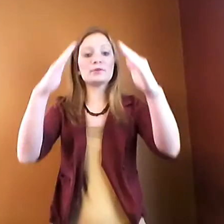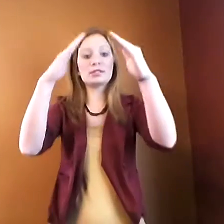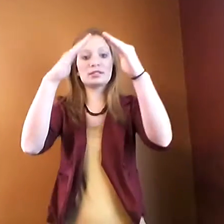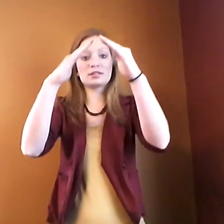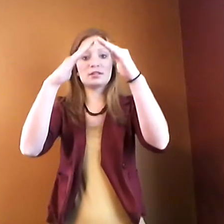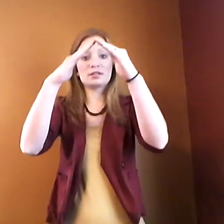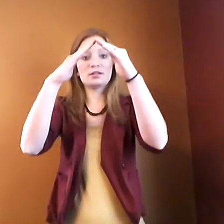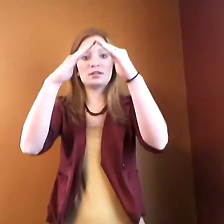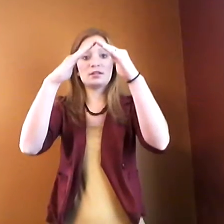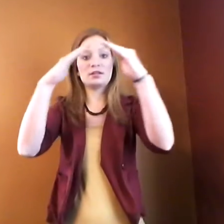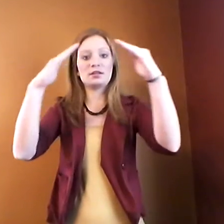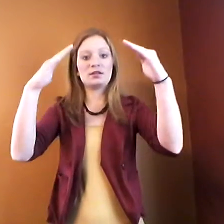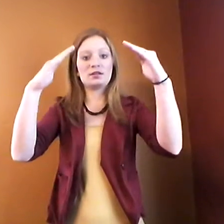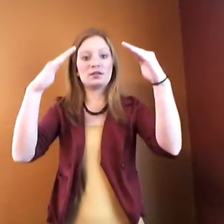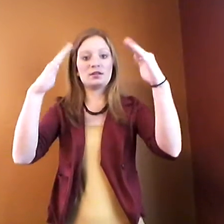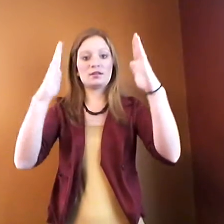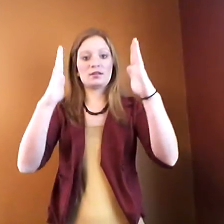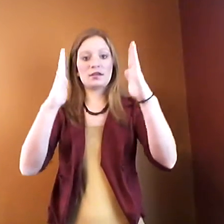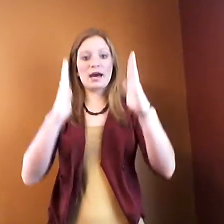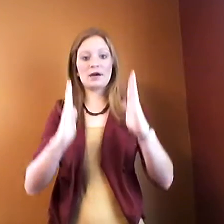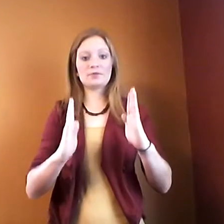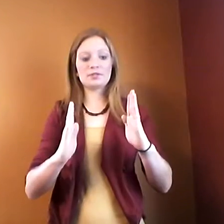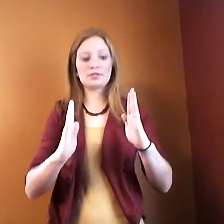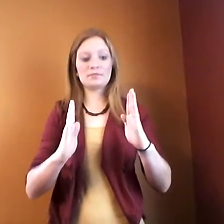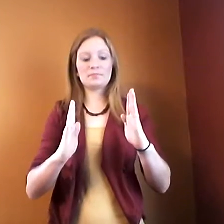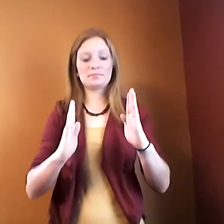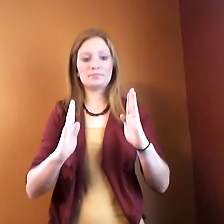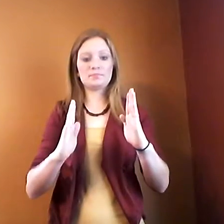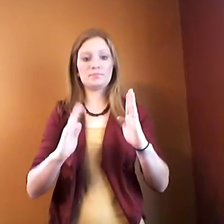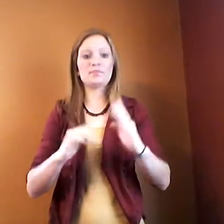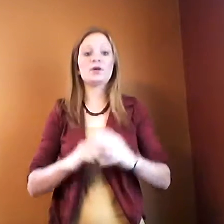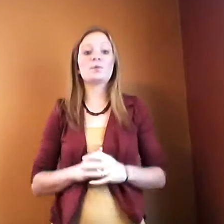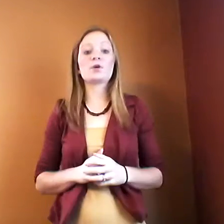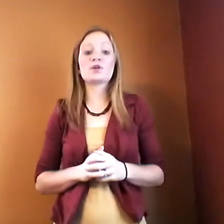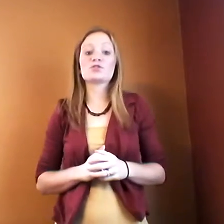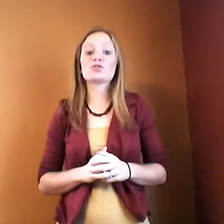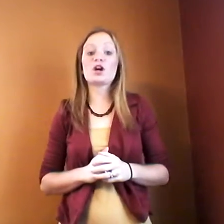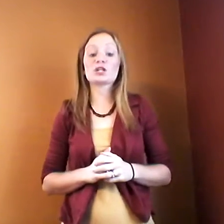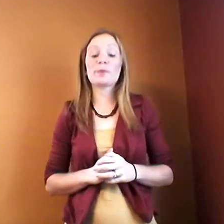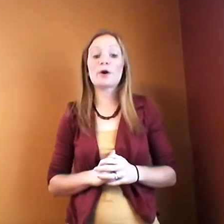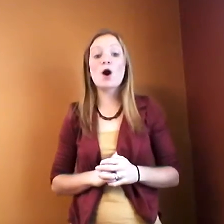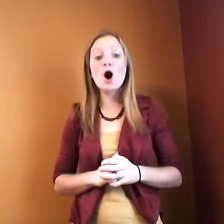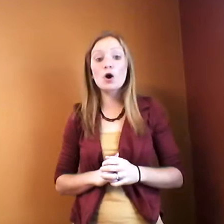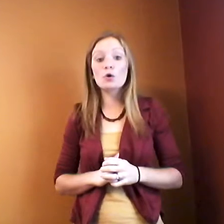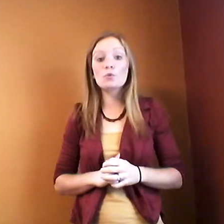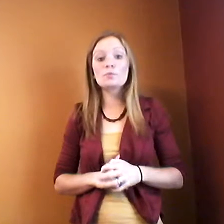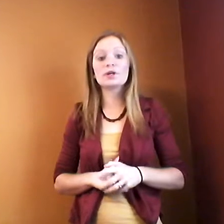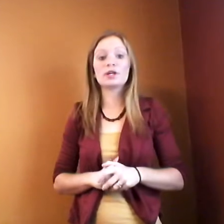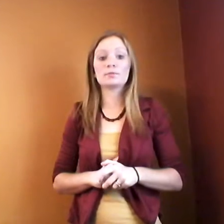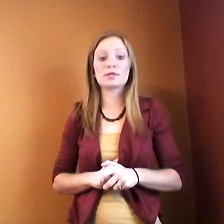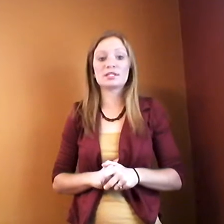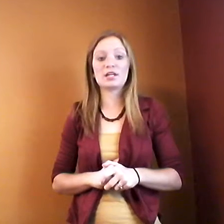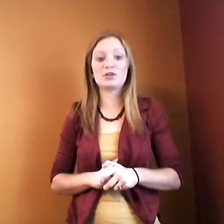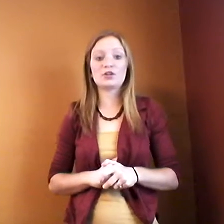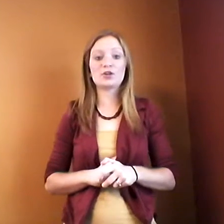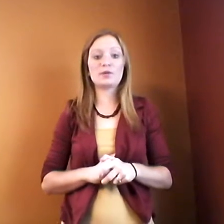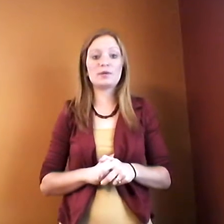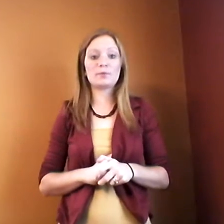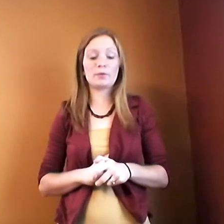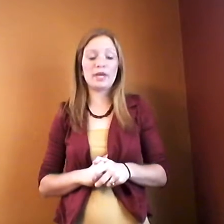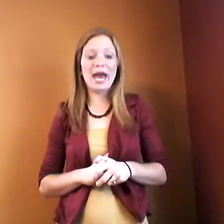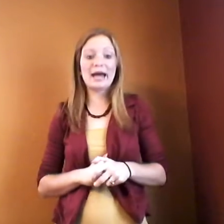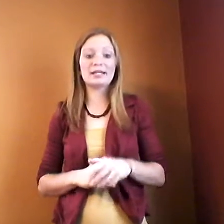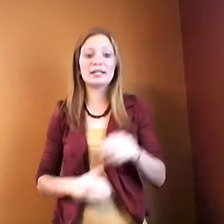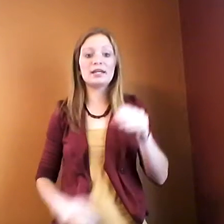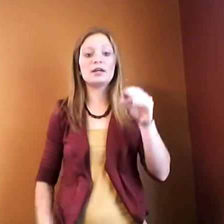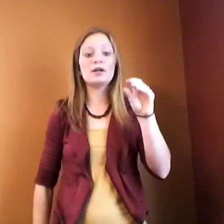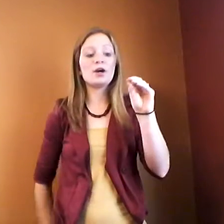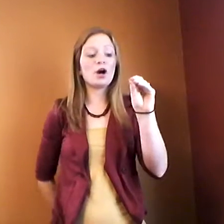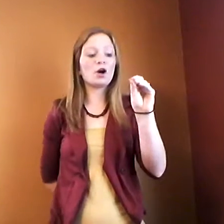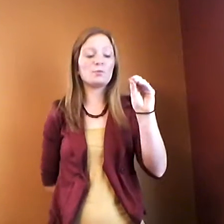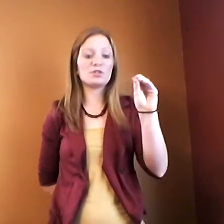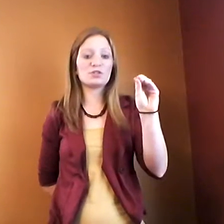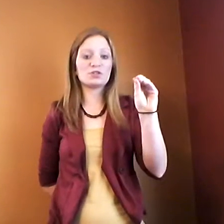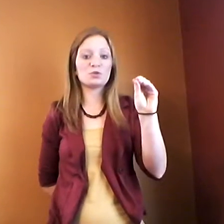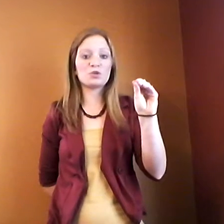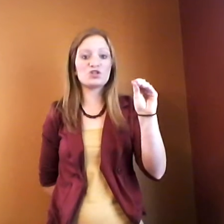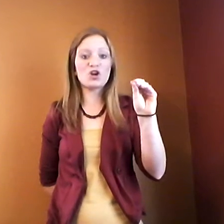house. House. We also talked about home. It wasn't in your unit, but we added it. Home is the squish O